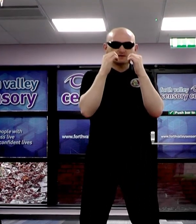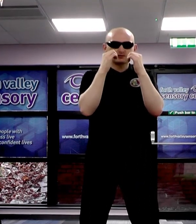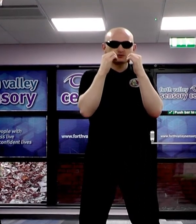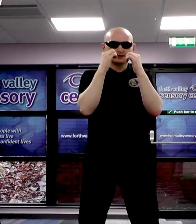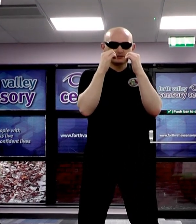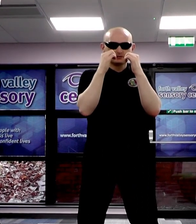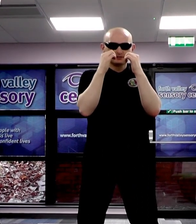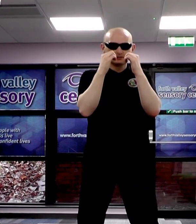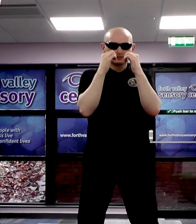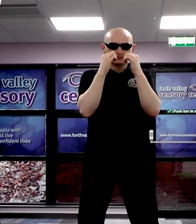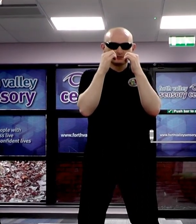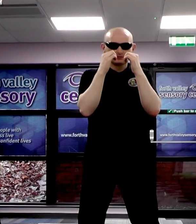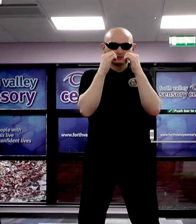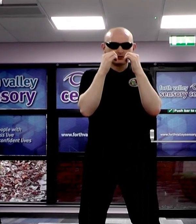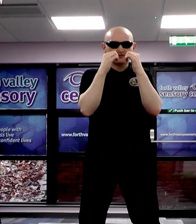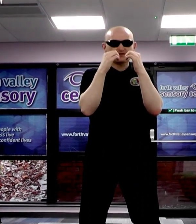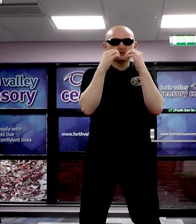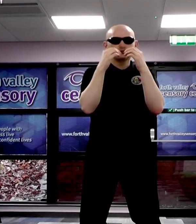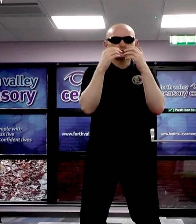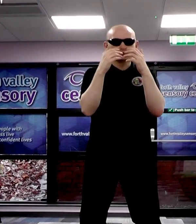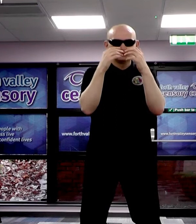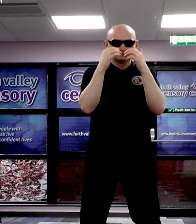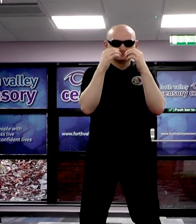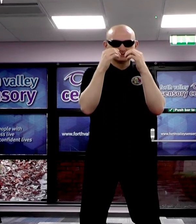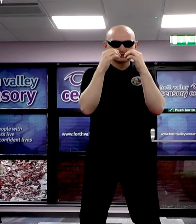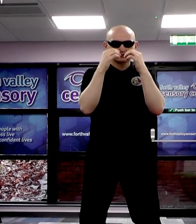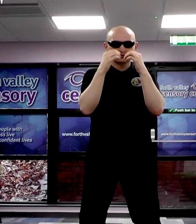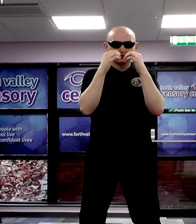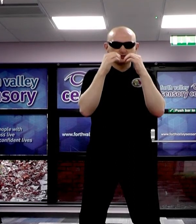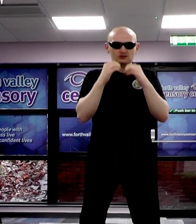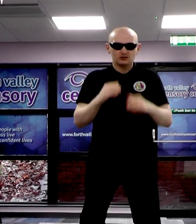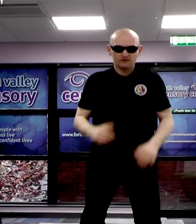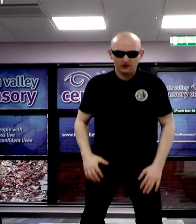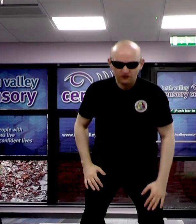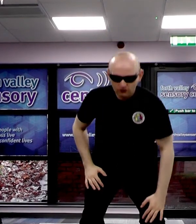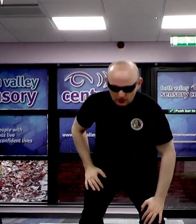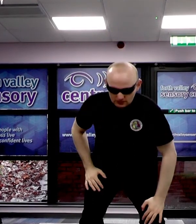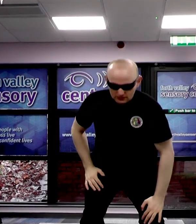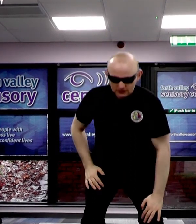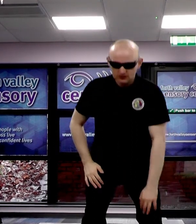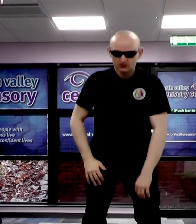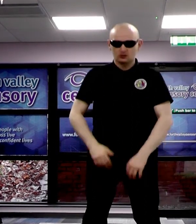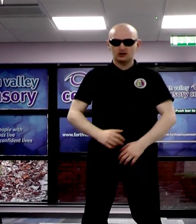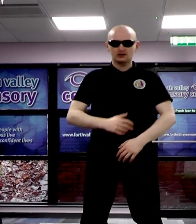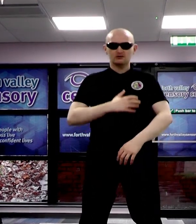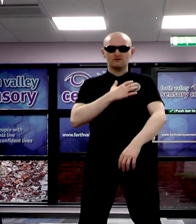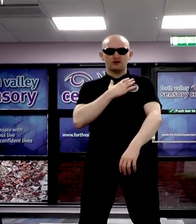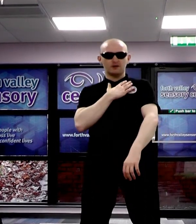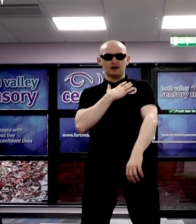you do or everything you do. So you don't want to lean too far forward, you don't want to lean too far back.